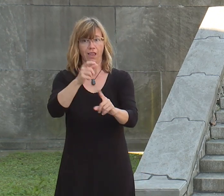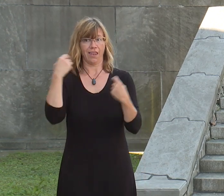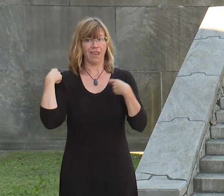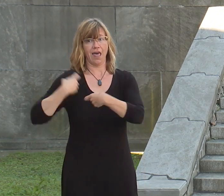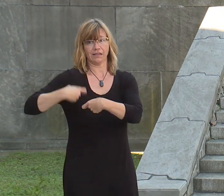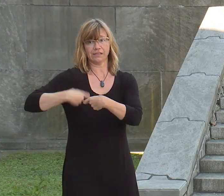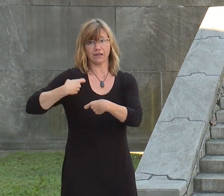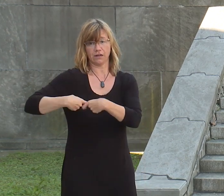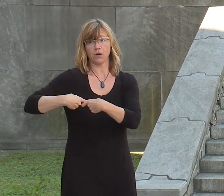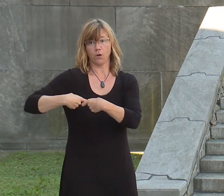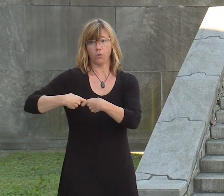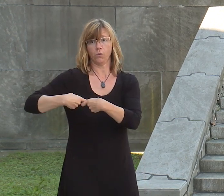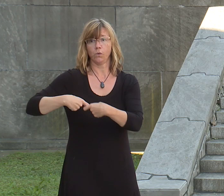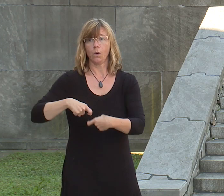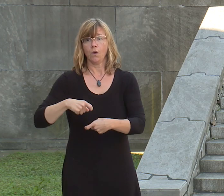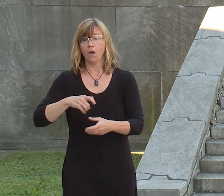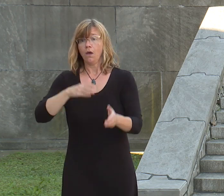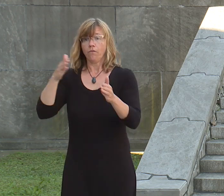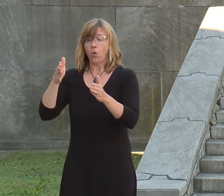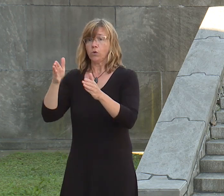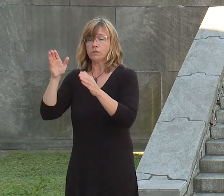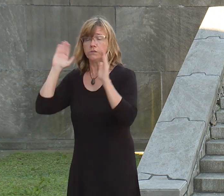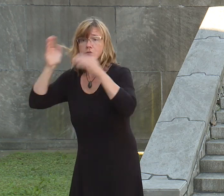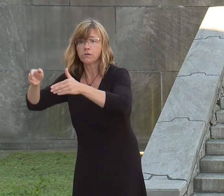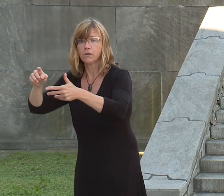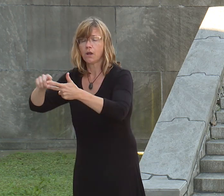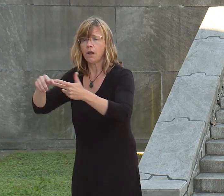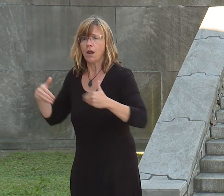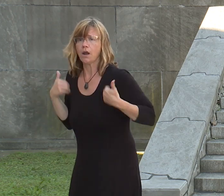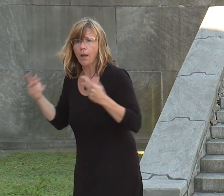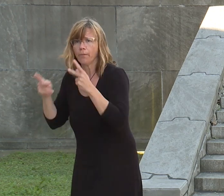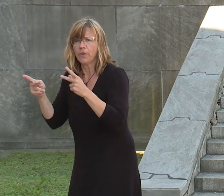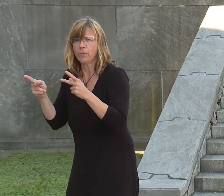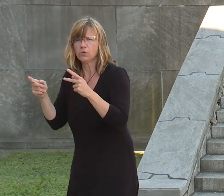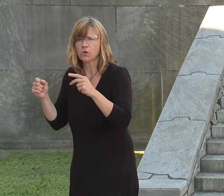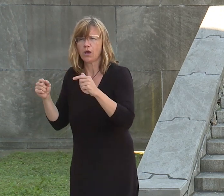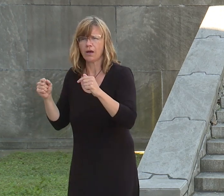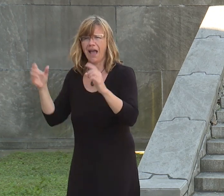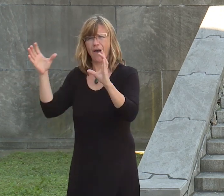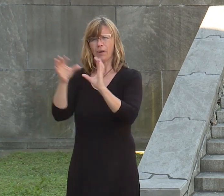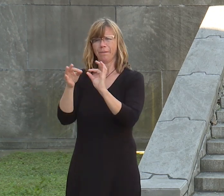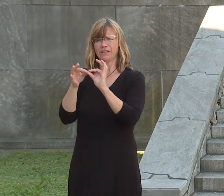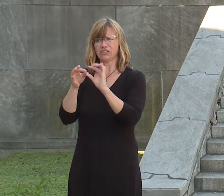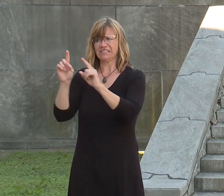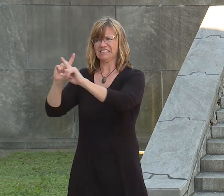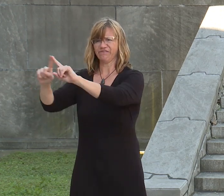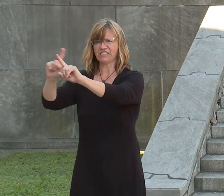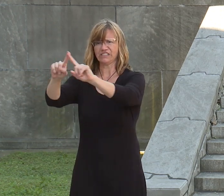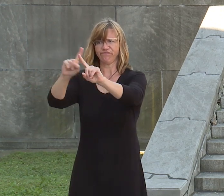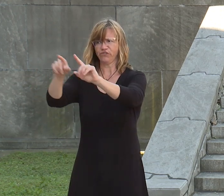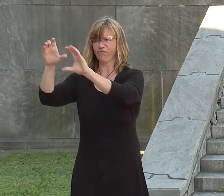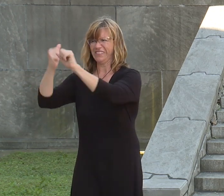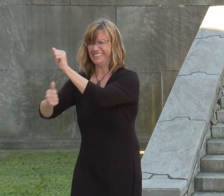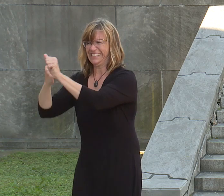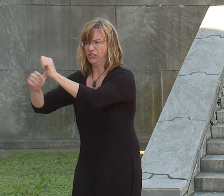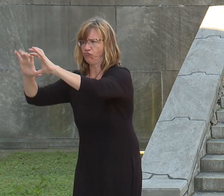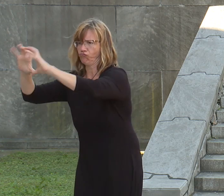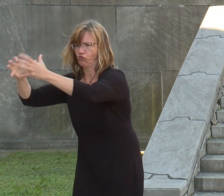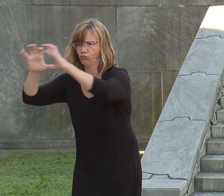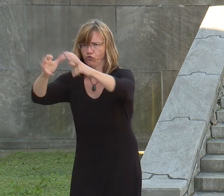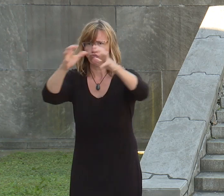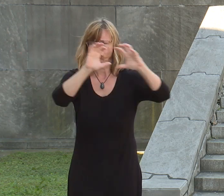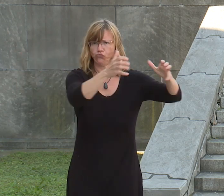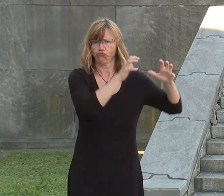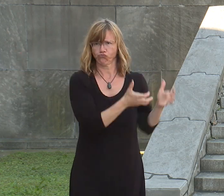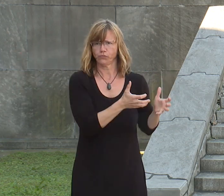because everything that they're deliberating on, it's different. It's different depending on the population. And so we've really, again, worked with focus groups to